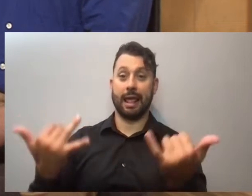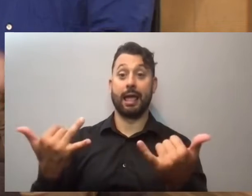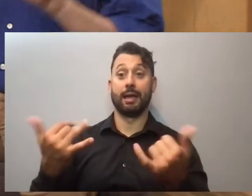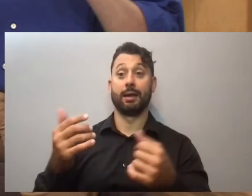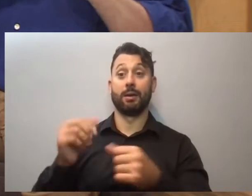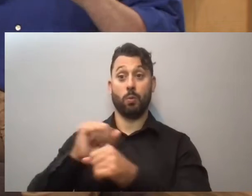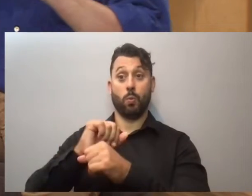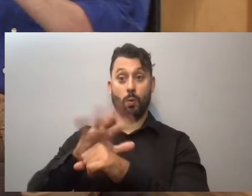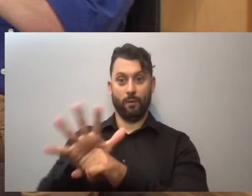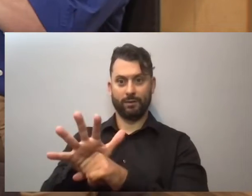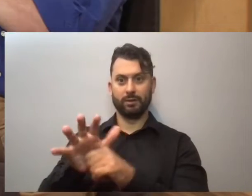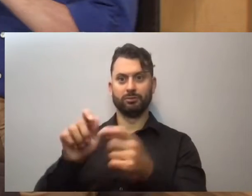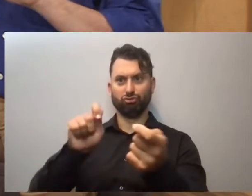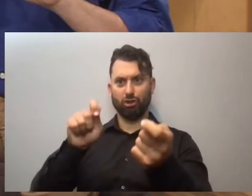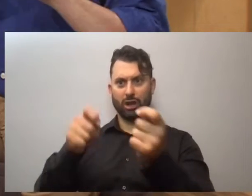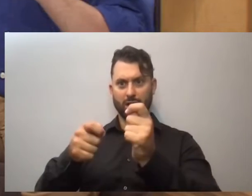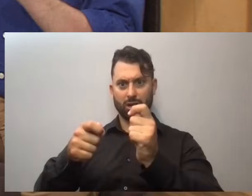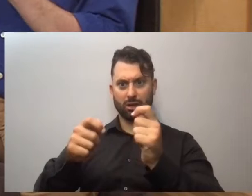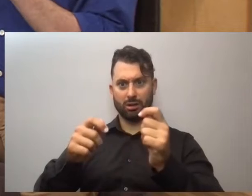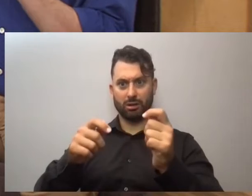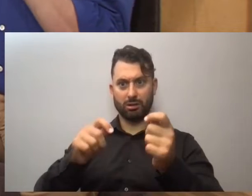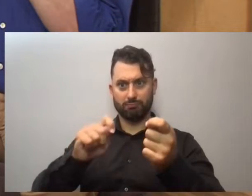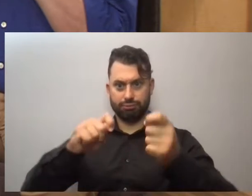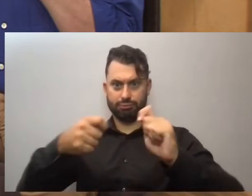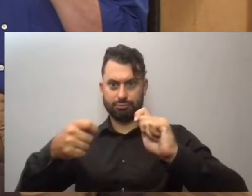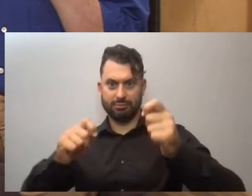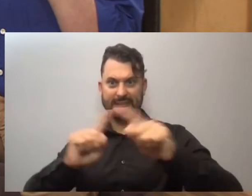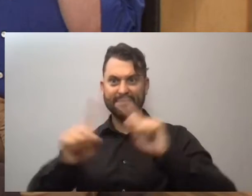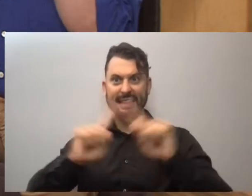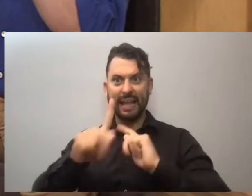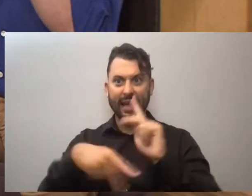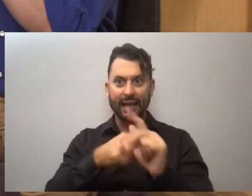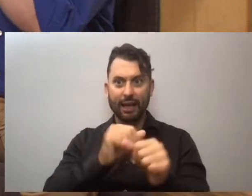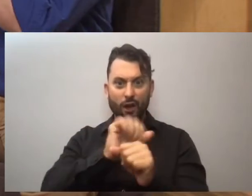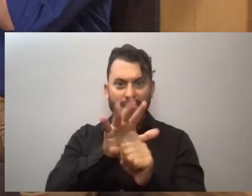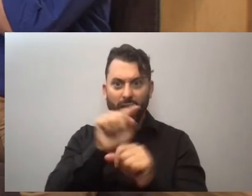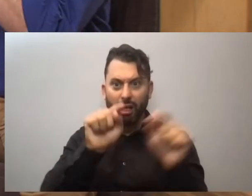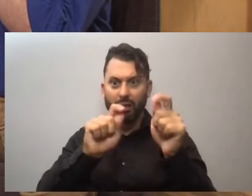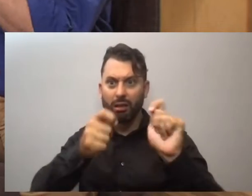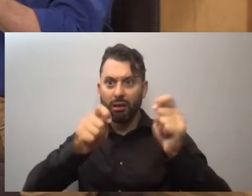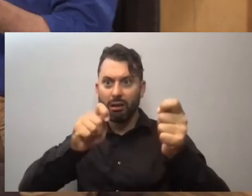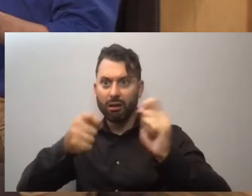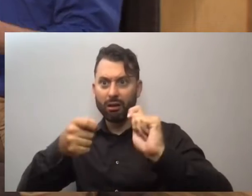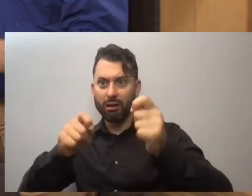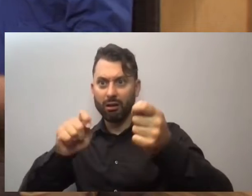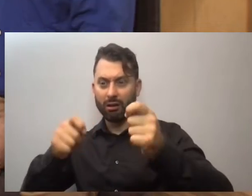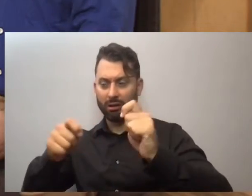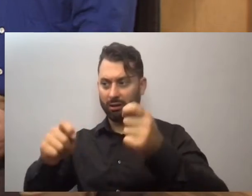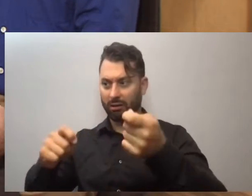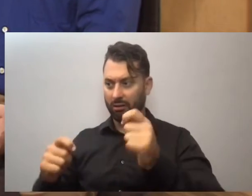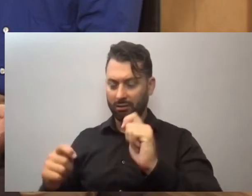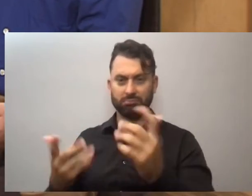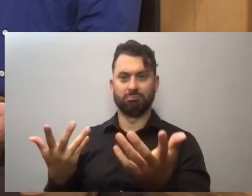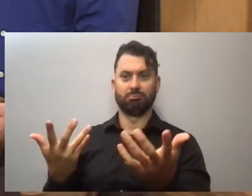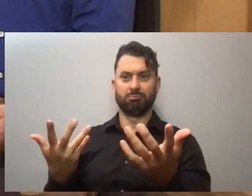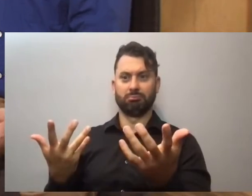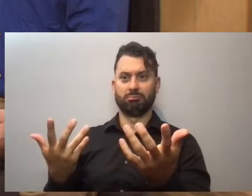So we've already talked about how we have the Delta variant, and we have other variants as well. How do those come